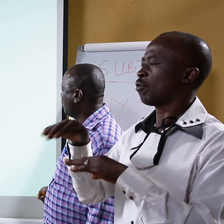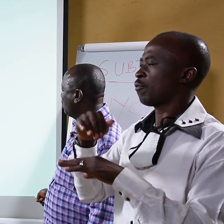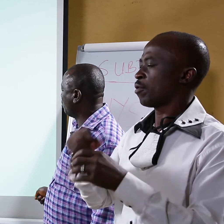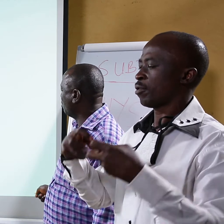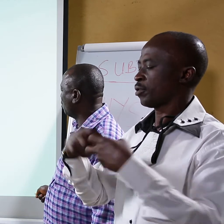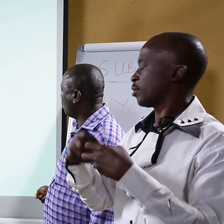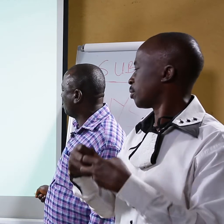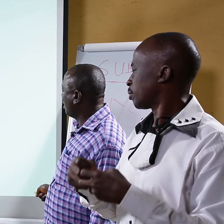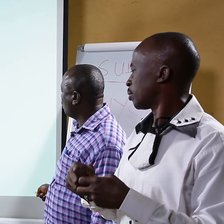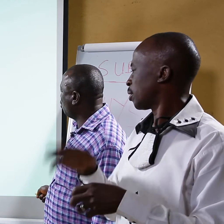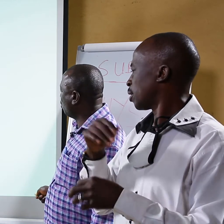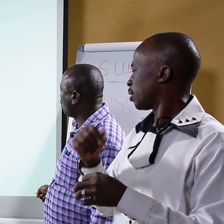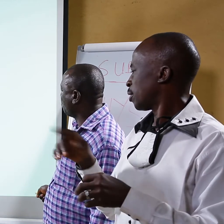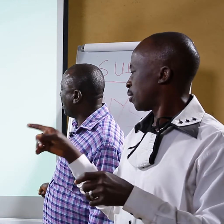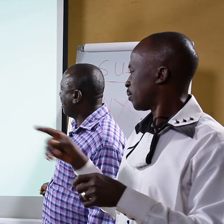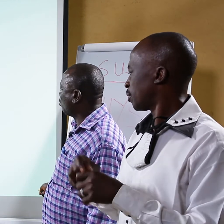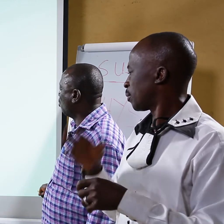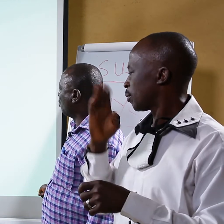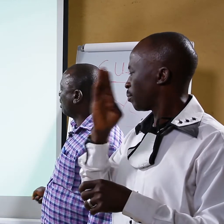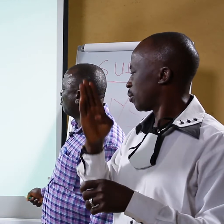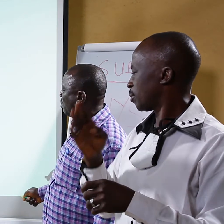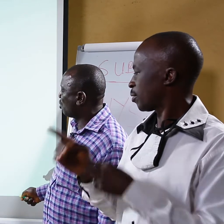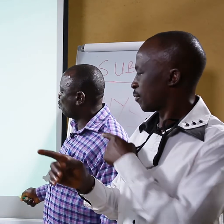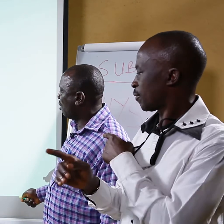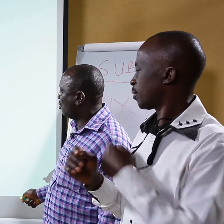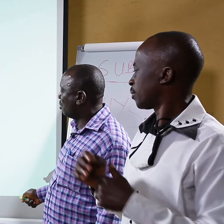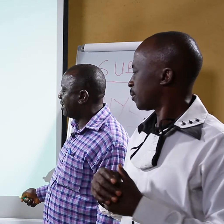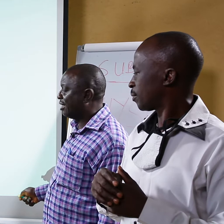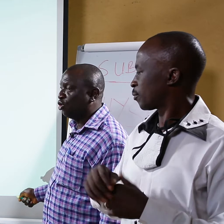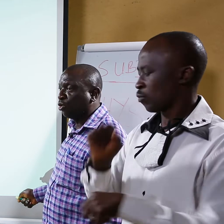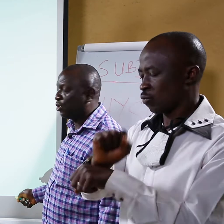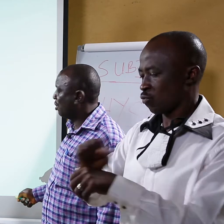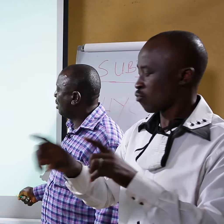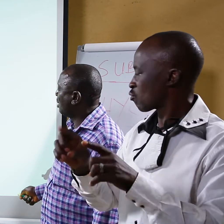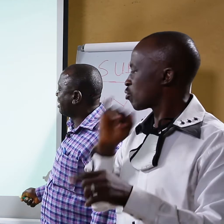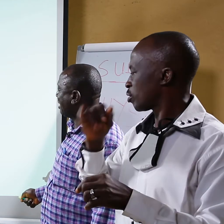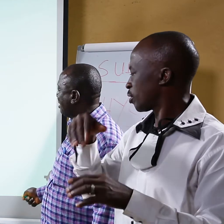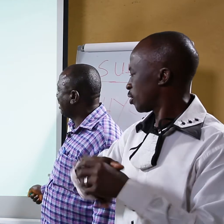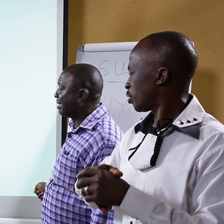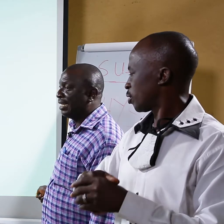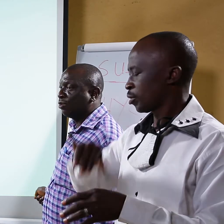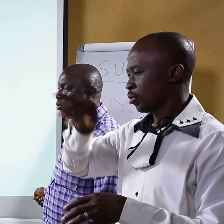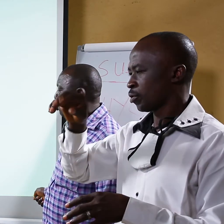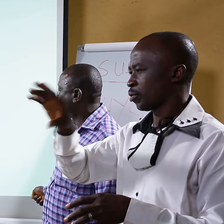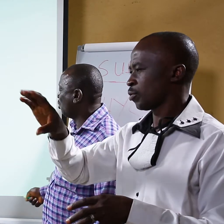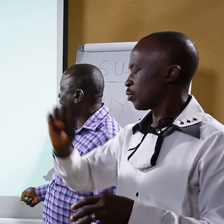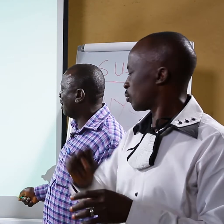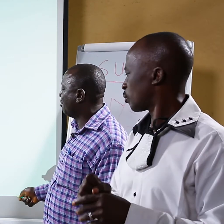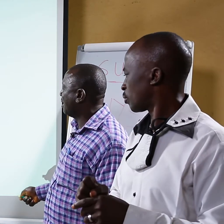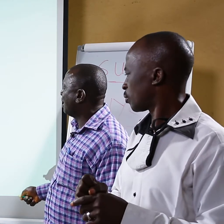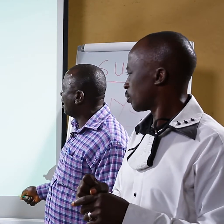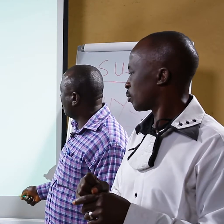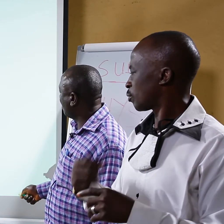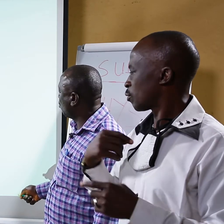And the unit will be what? Joules per coulomb, because work done is in joules, charge is in coulomb. So we